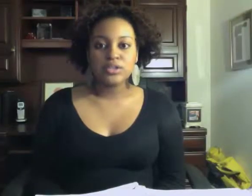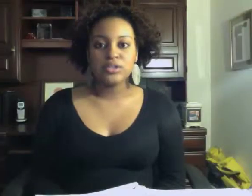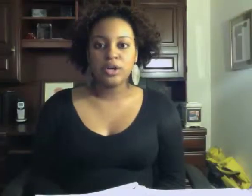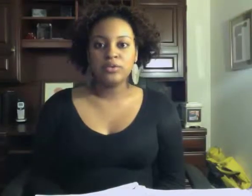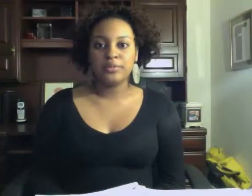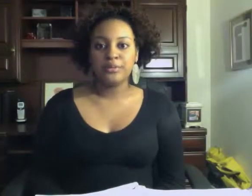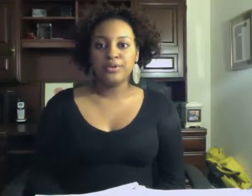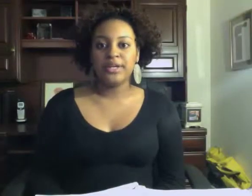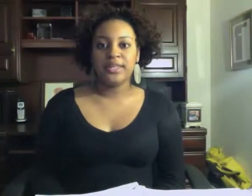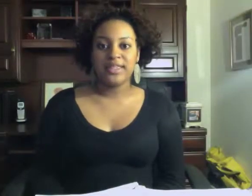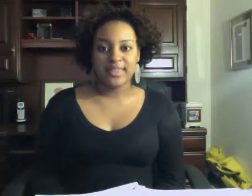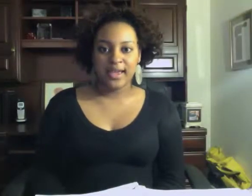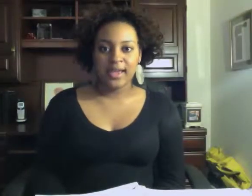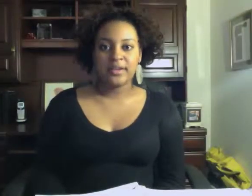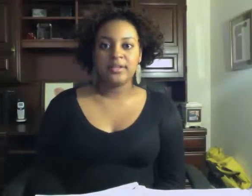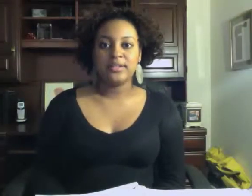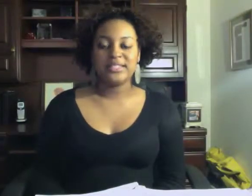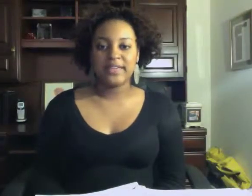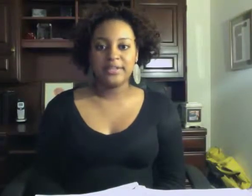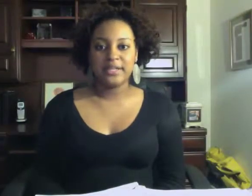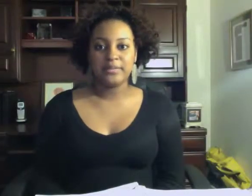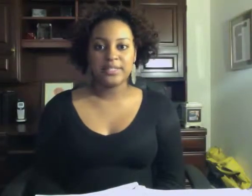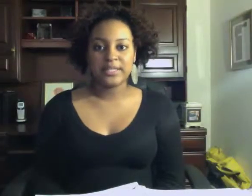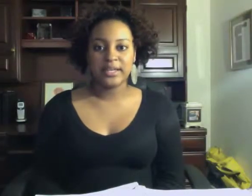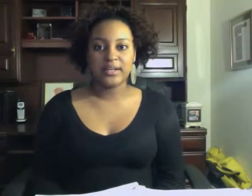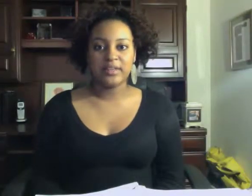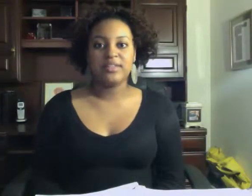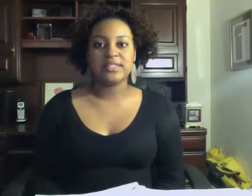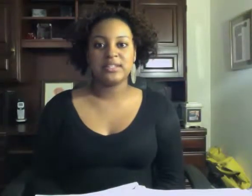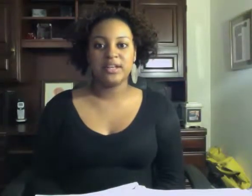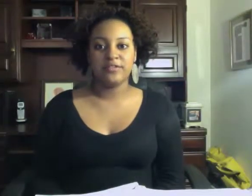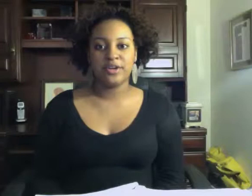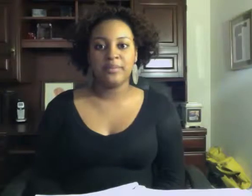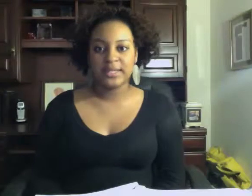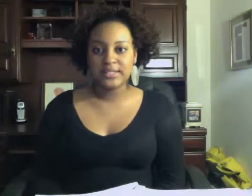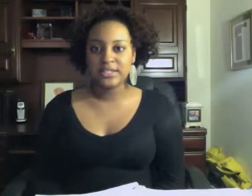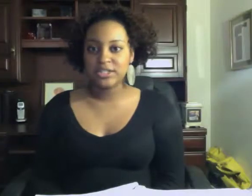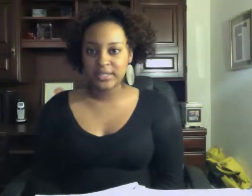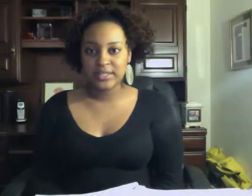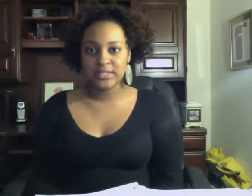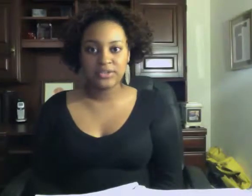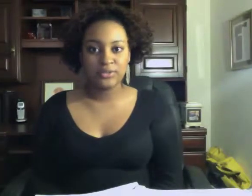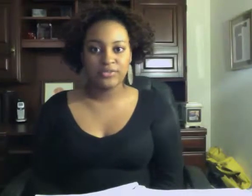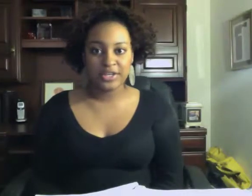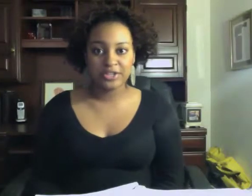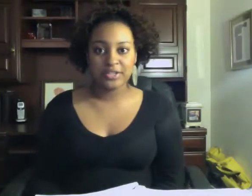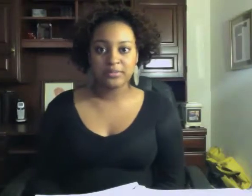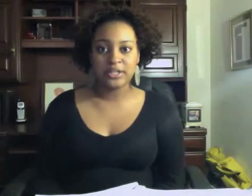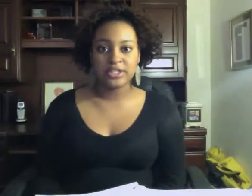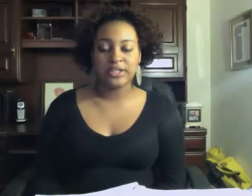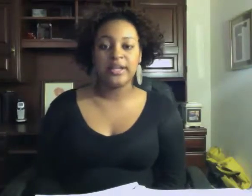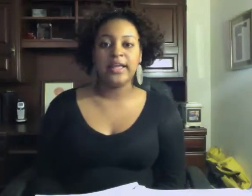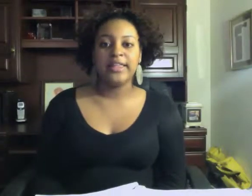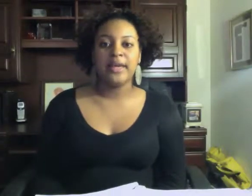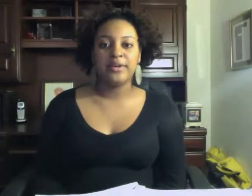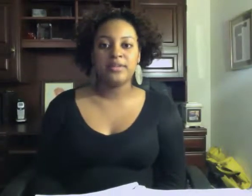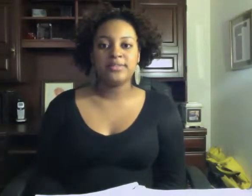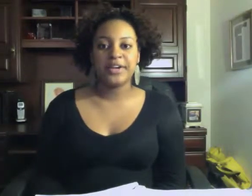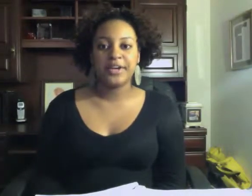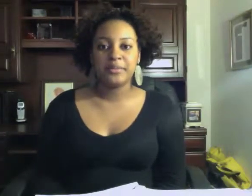So remembering that 70% of your message is through facial expression, that becomes very